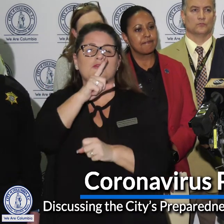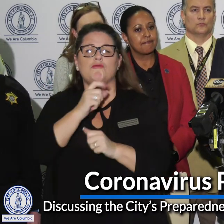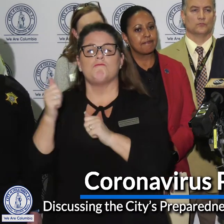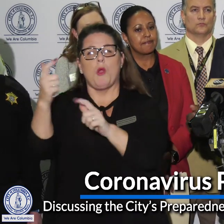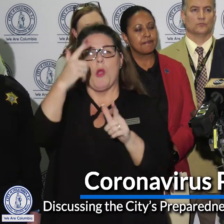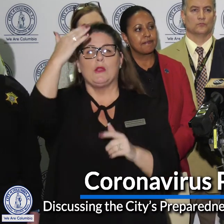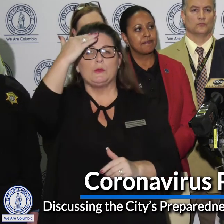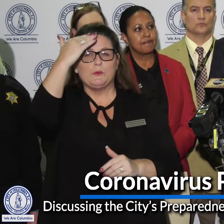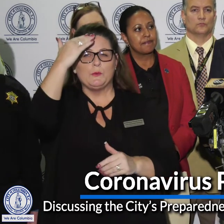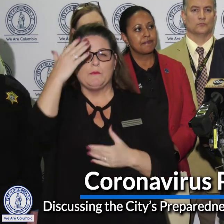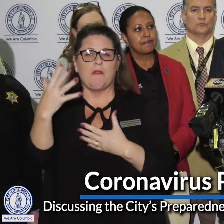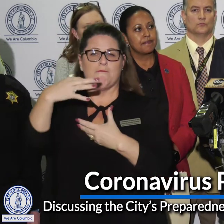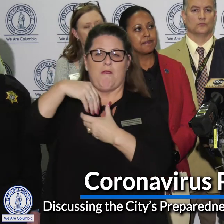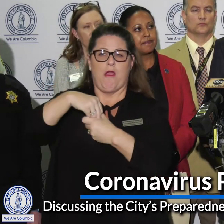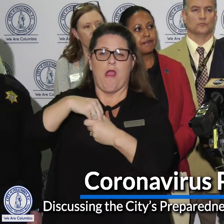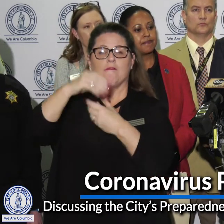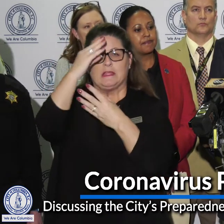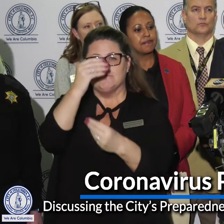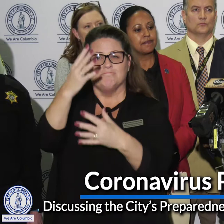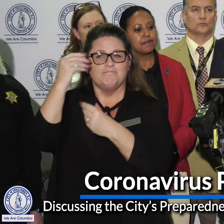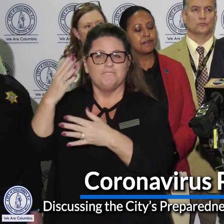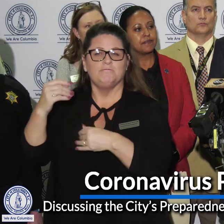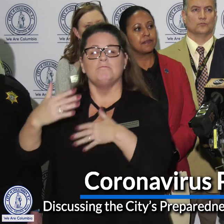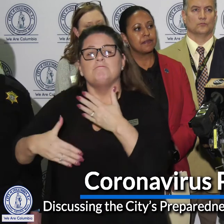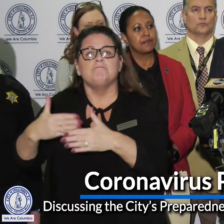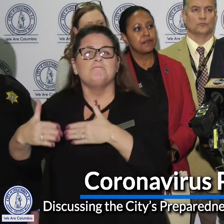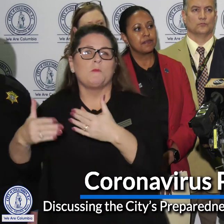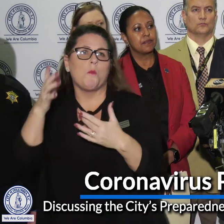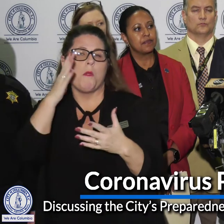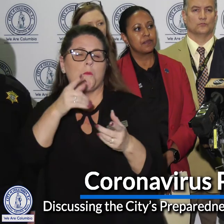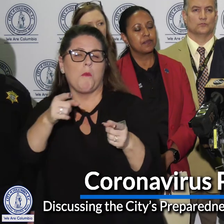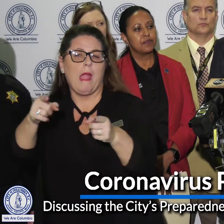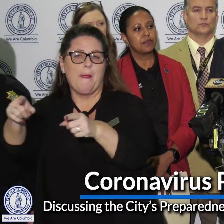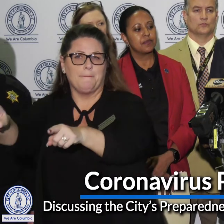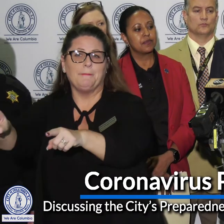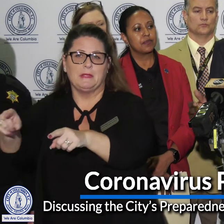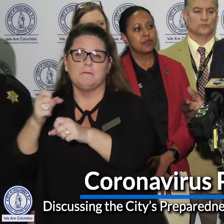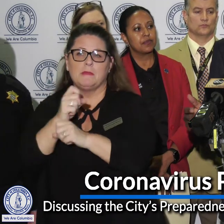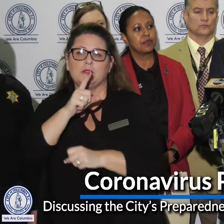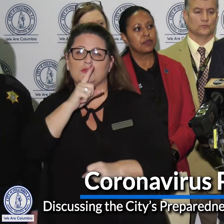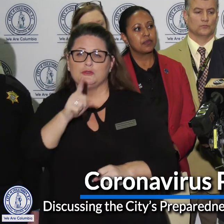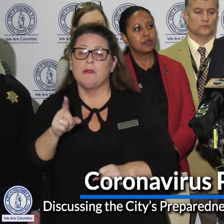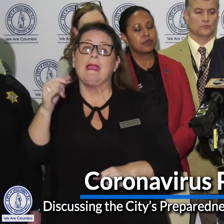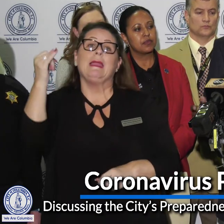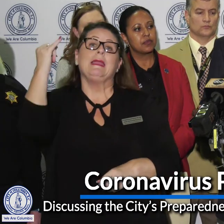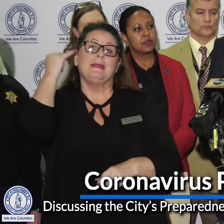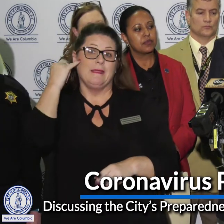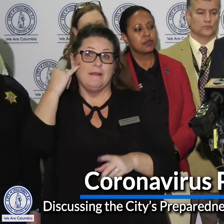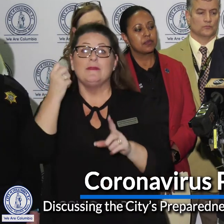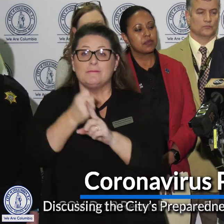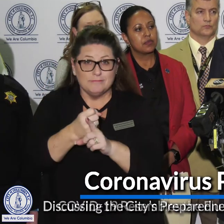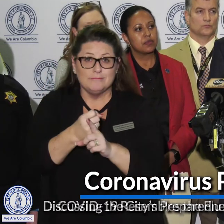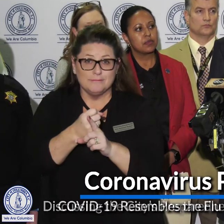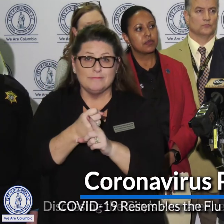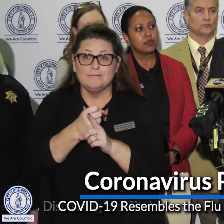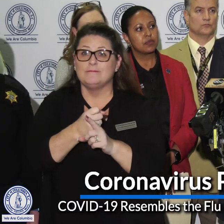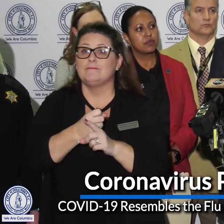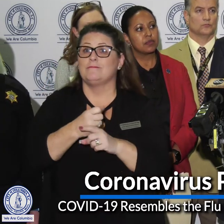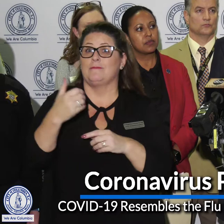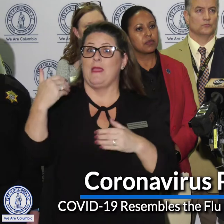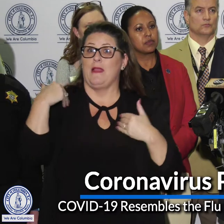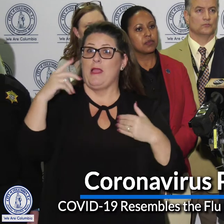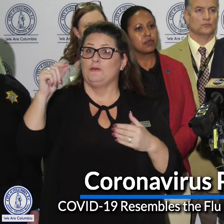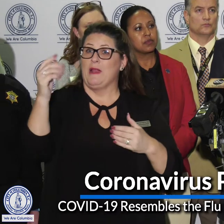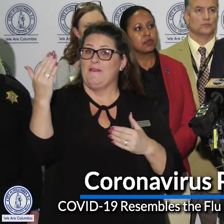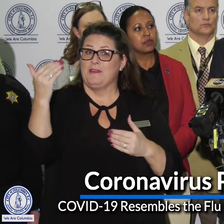involved and informed as we go through, and continuing to make sure that in the event, just like what happened in 15 with the